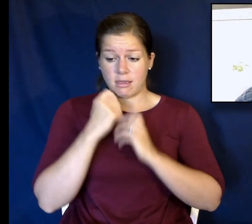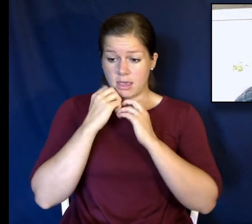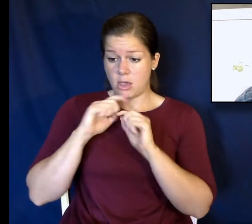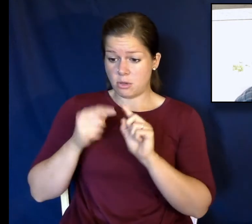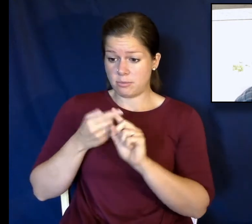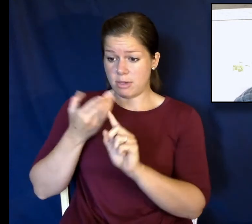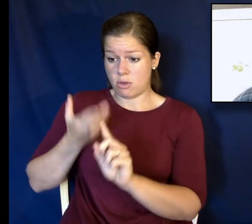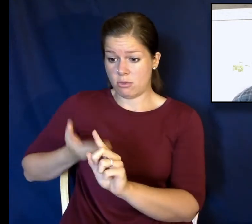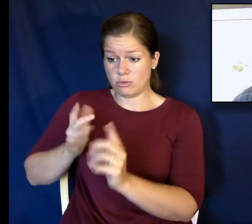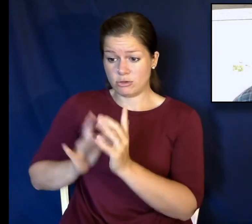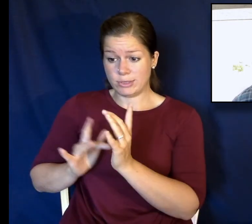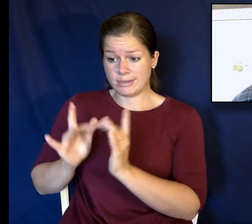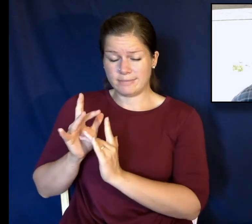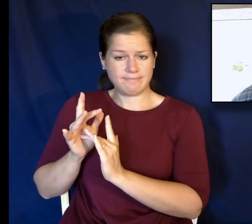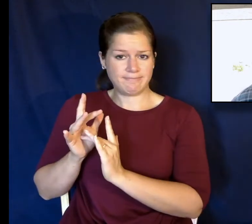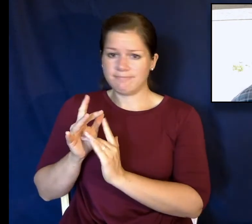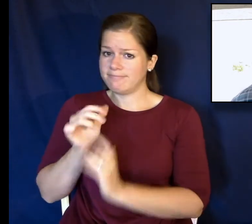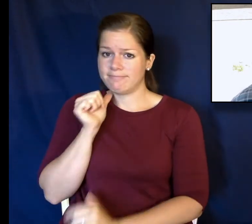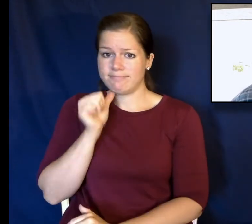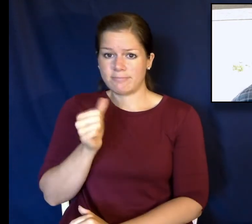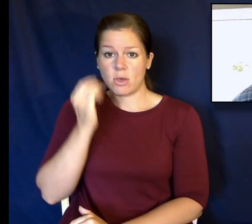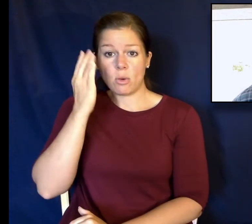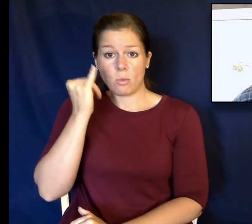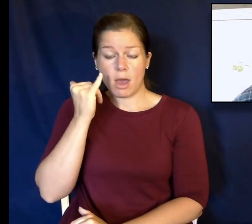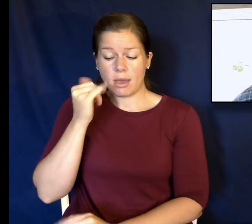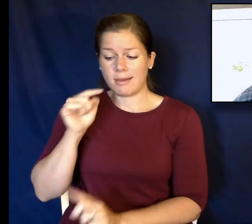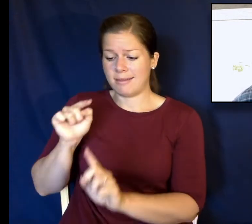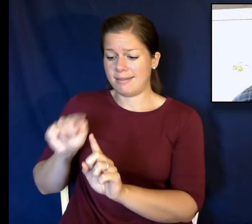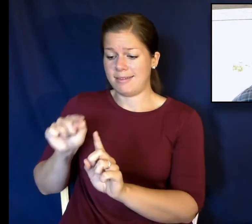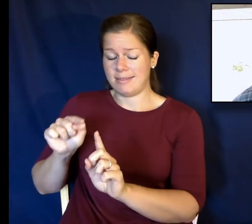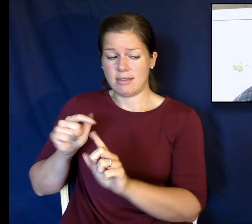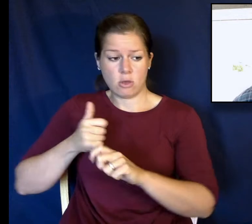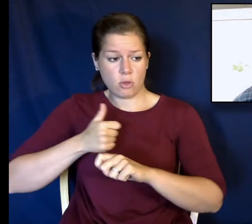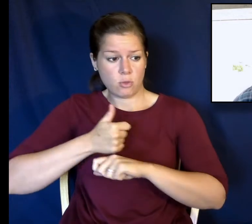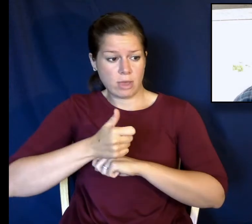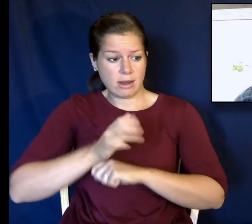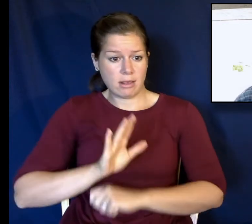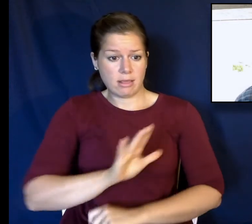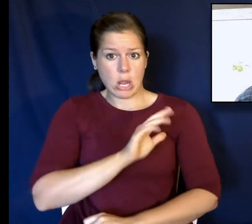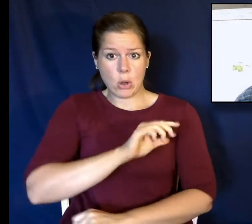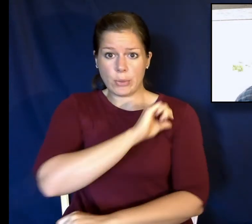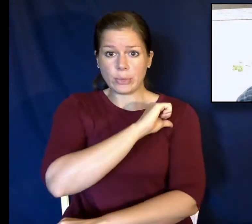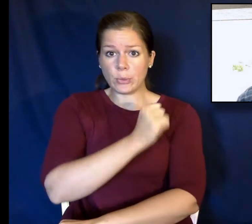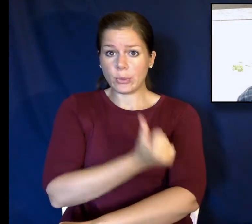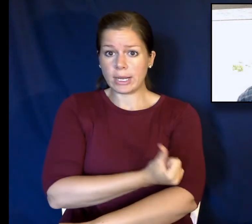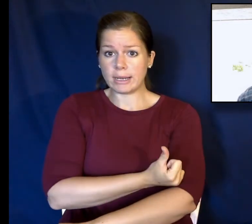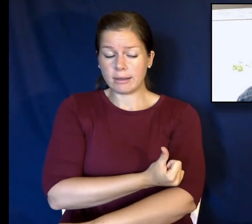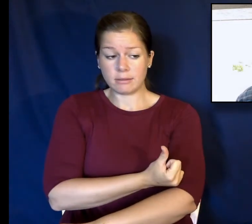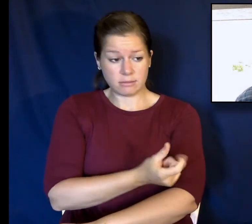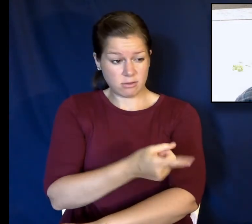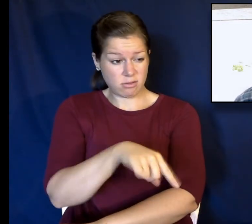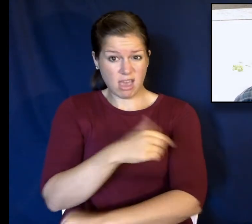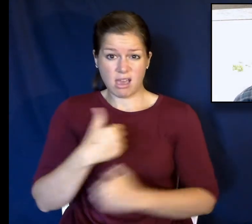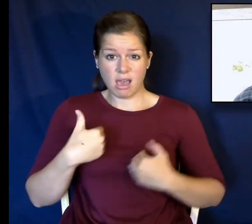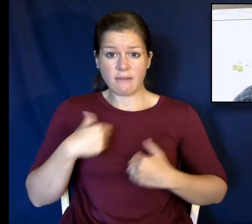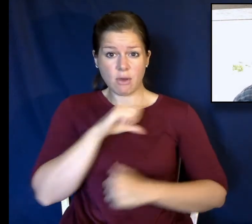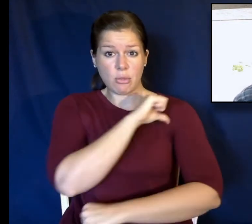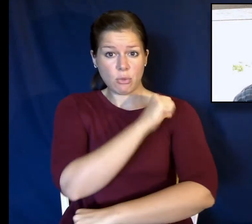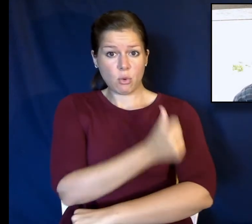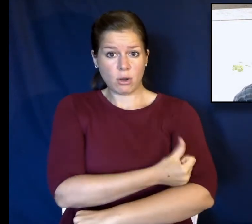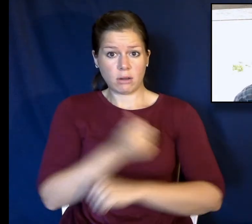threatened their authority in the culture. He brought a different kind of authority, and they didn't see it. As we talked